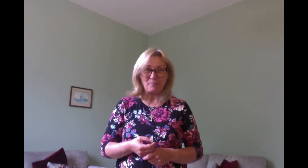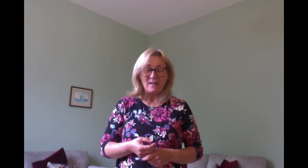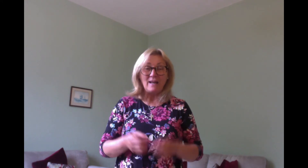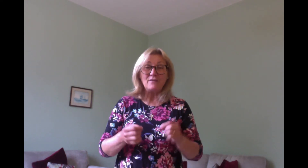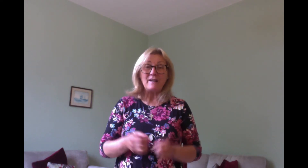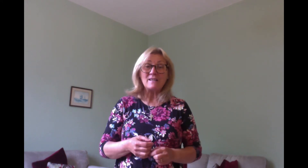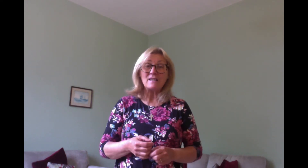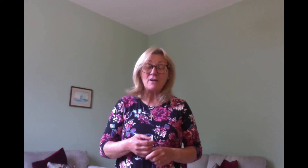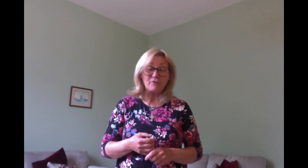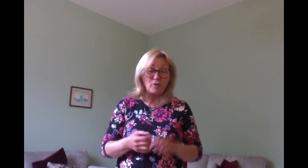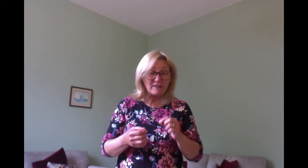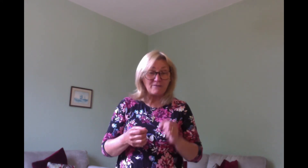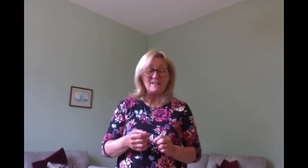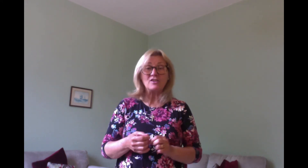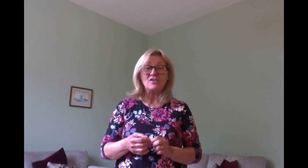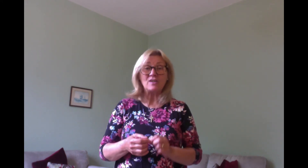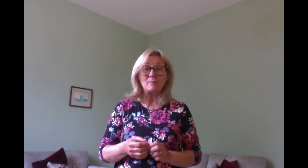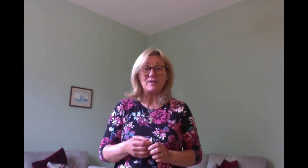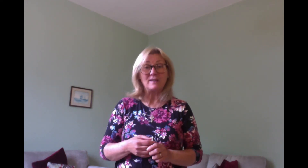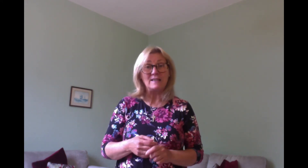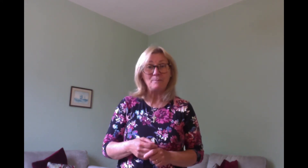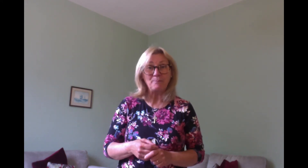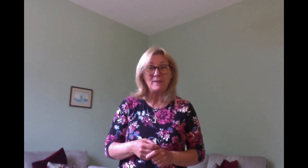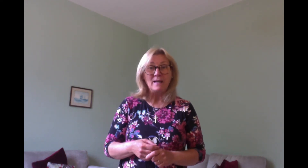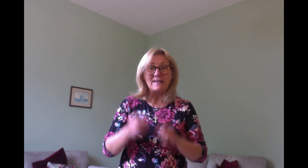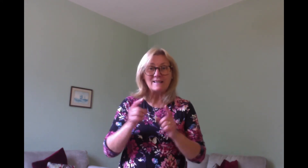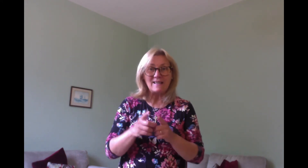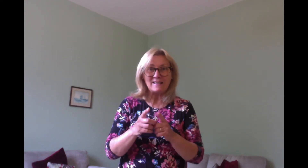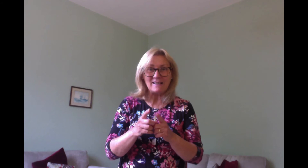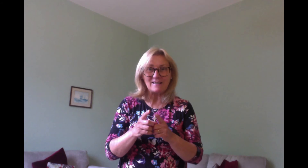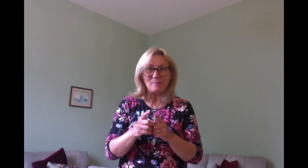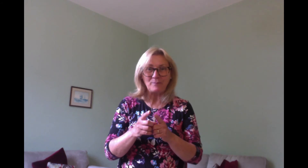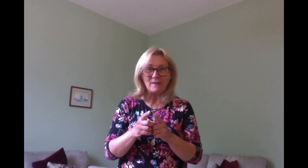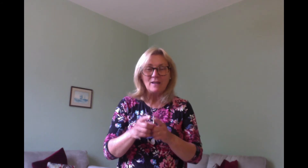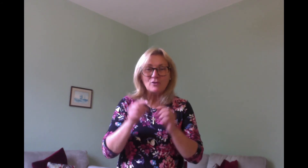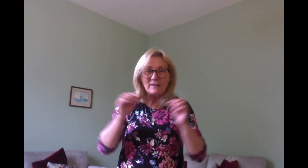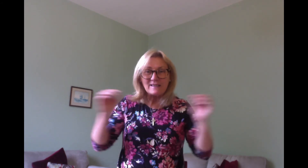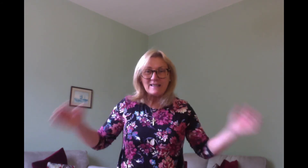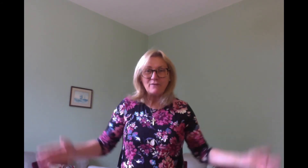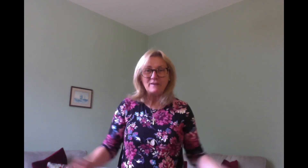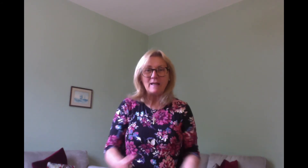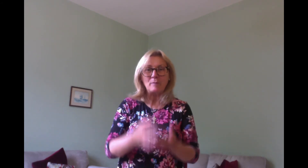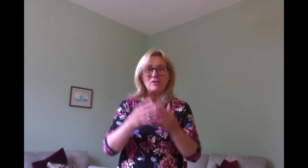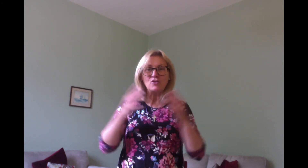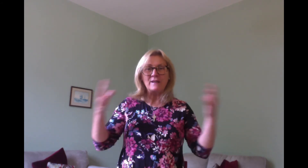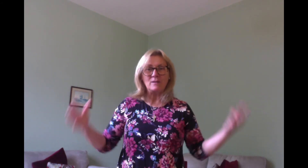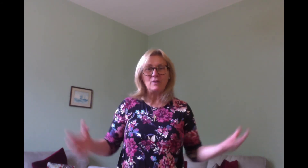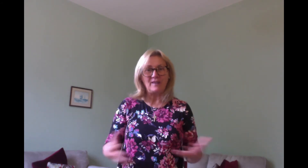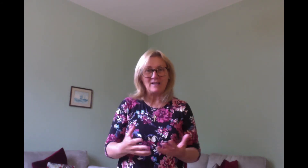And the verses are from Ephesians chapter 3. And it says this: So listen carefully and maybe join in with the